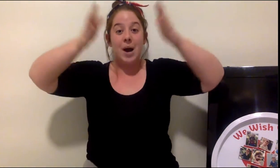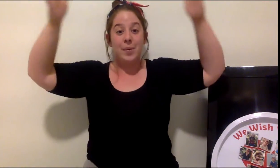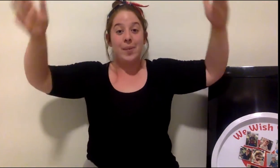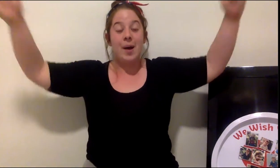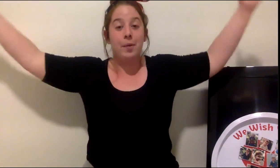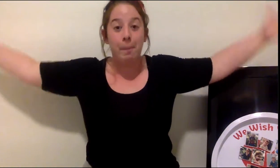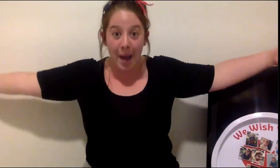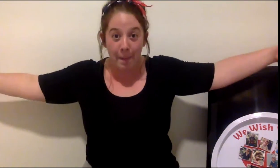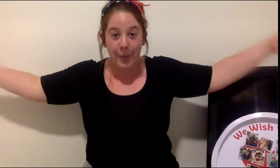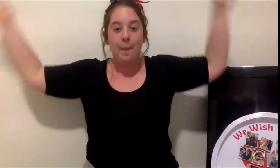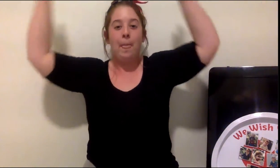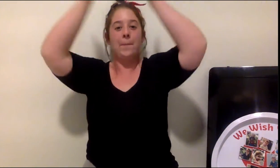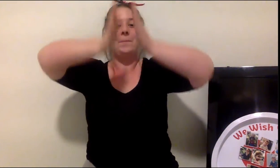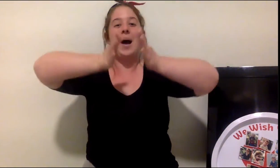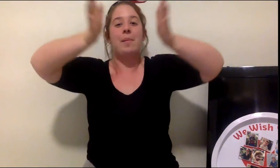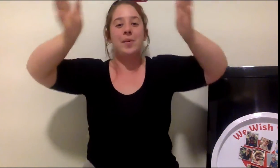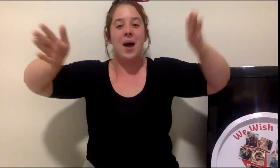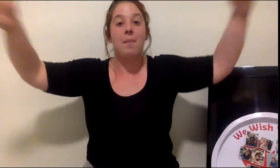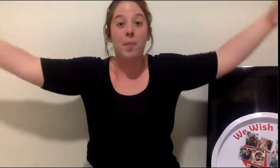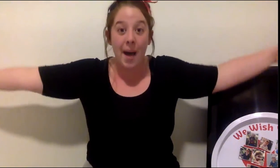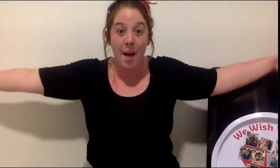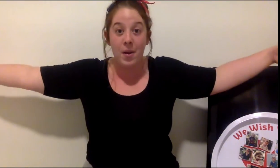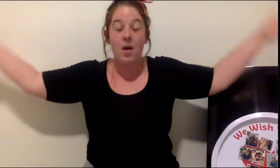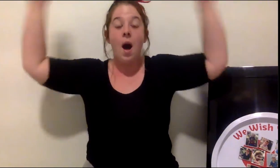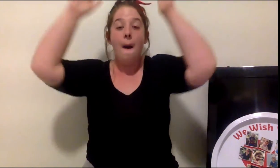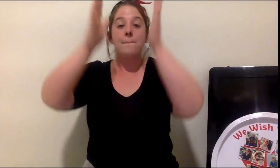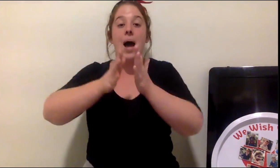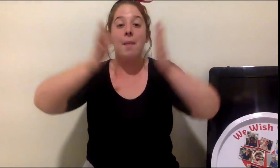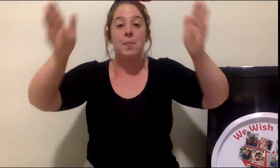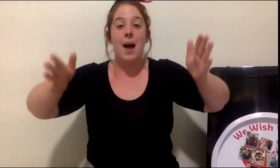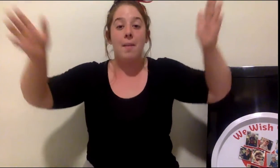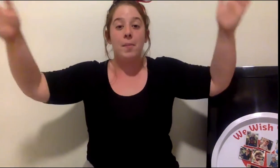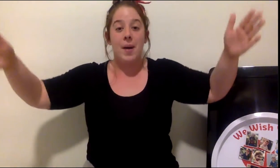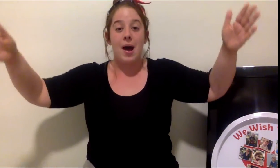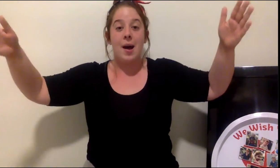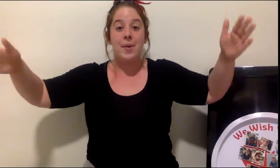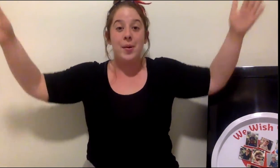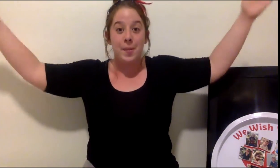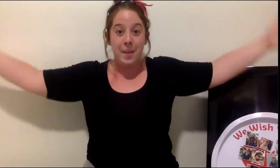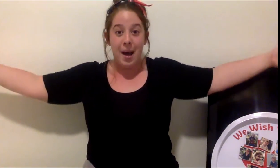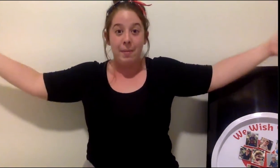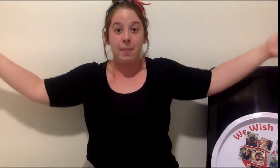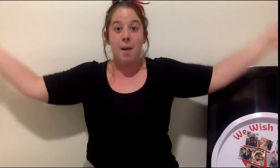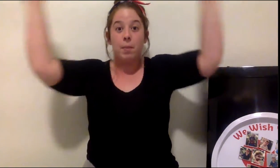Bubble, bubble, bubble, bubble, bubble, bubble, bubble, bubble, bubble, bubble, bubble,